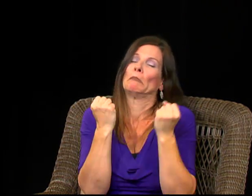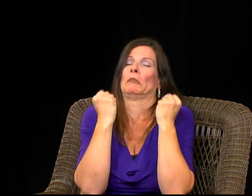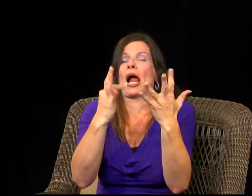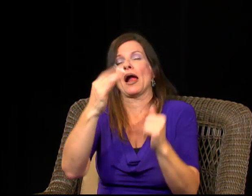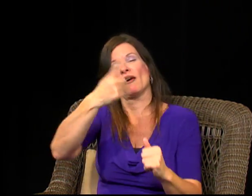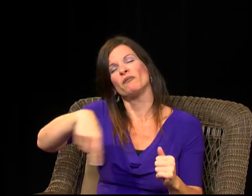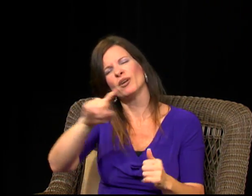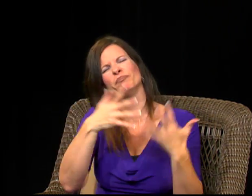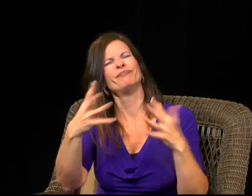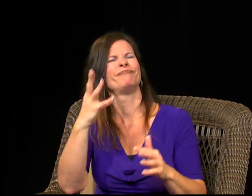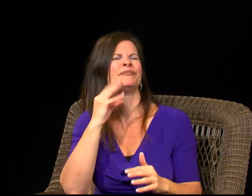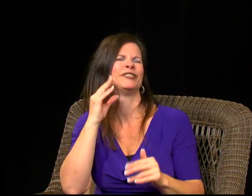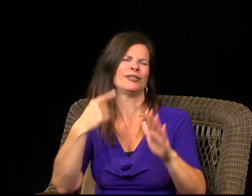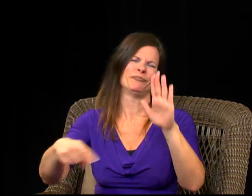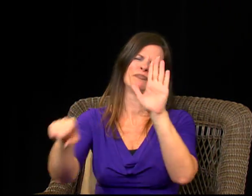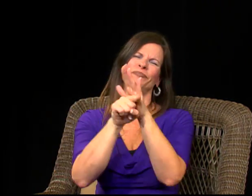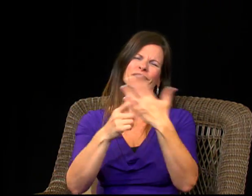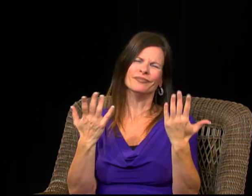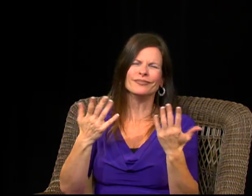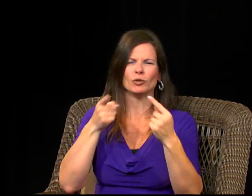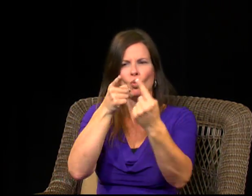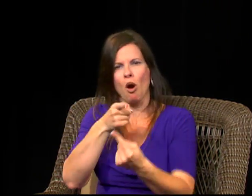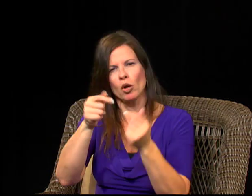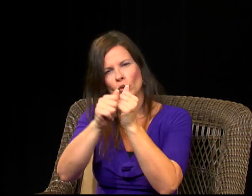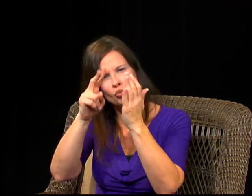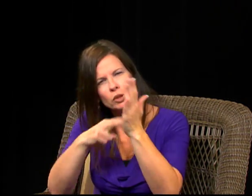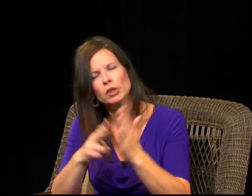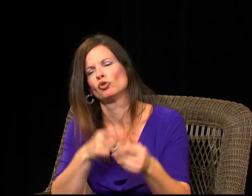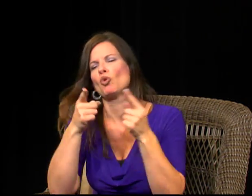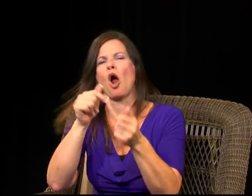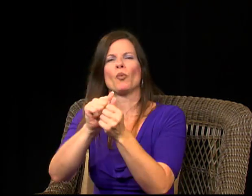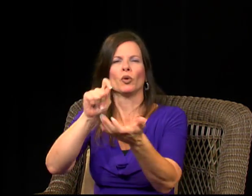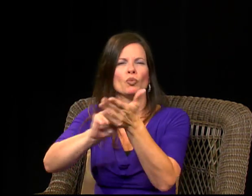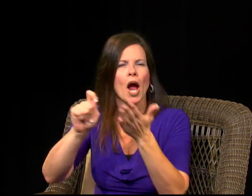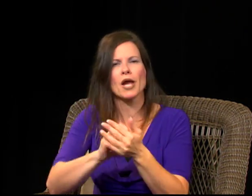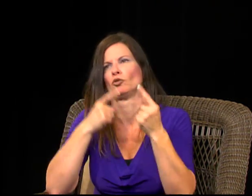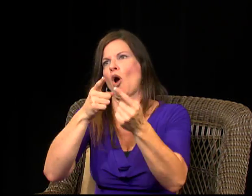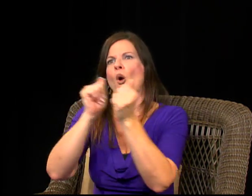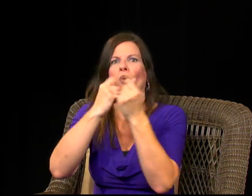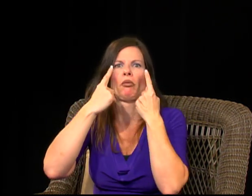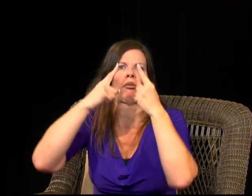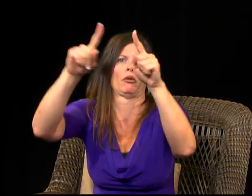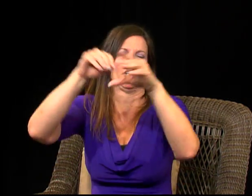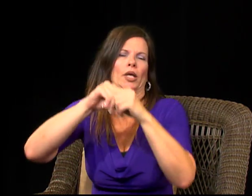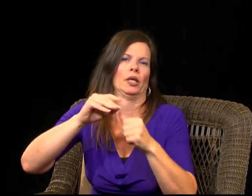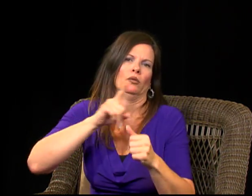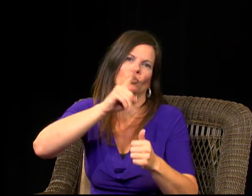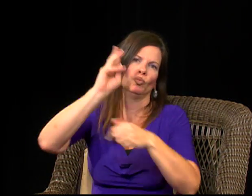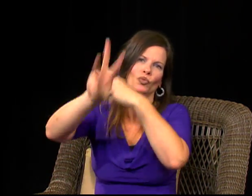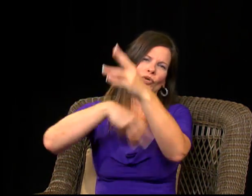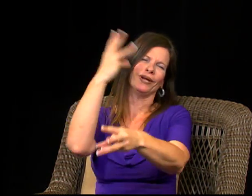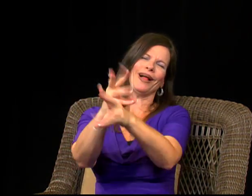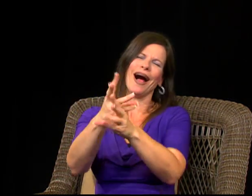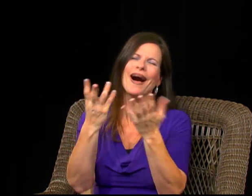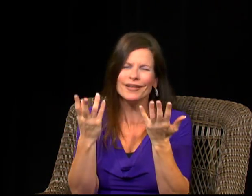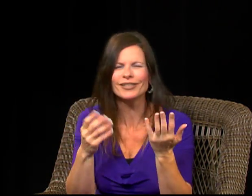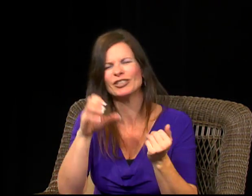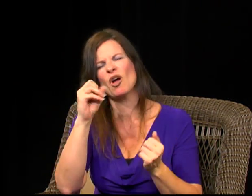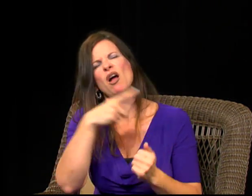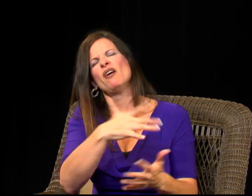in. So there's just a lot of problems with that. And they struggle with reading and writing, and as a result, they